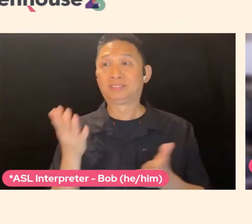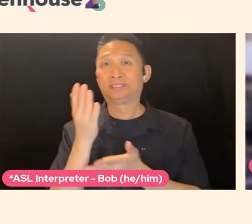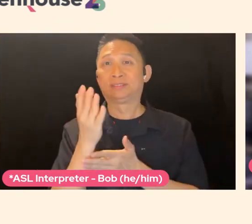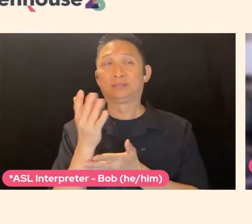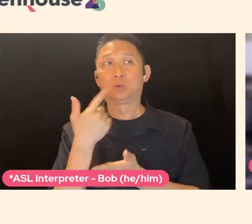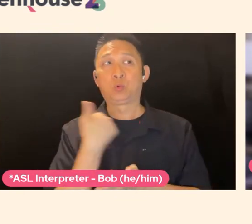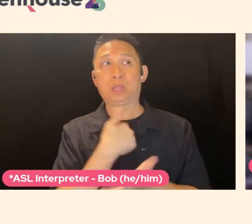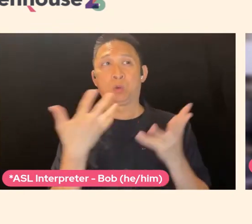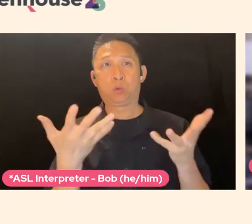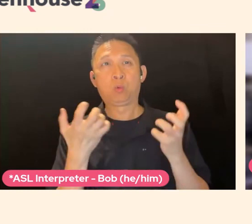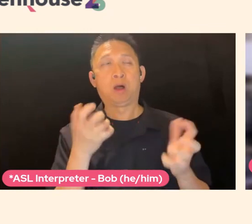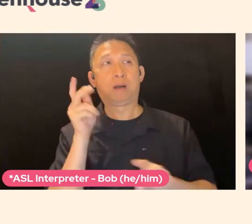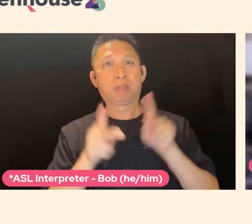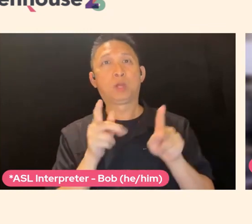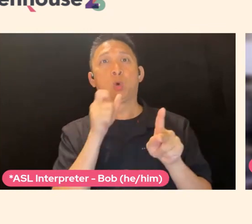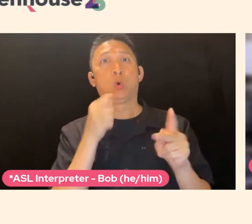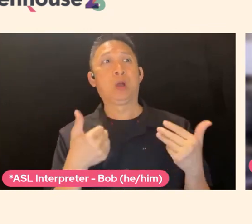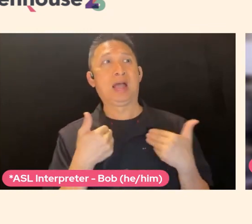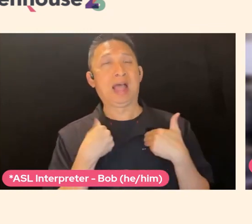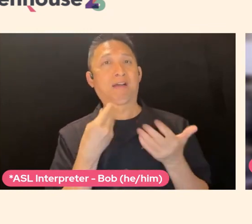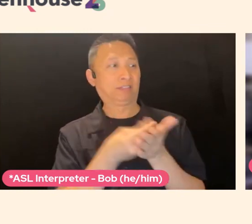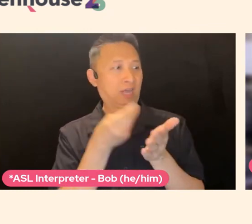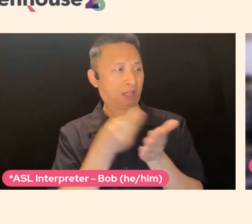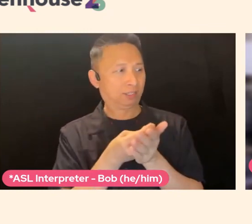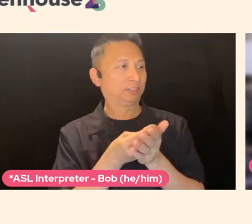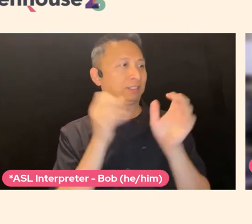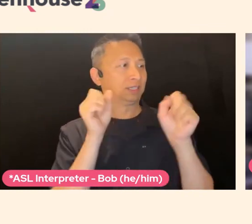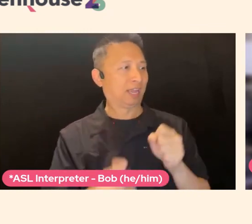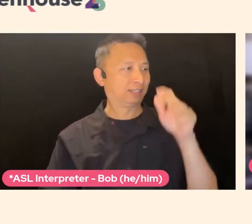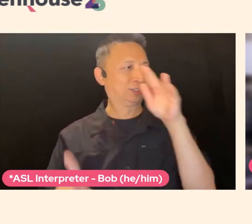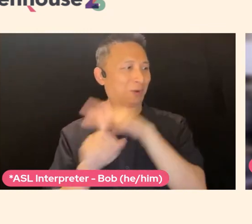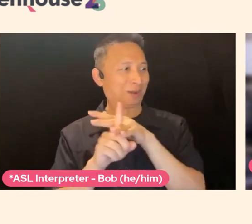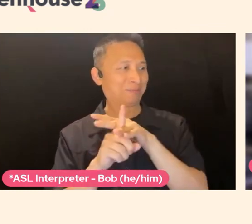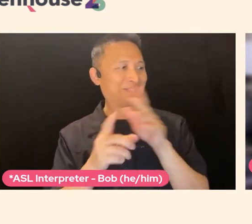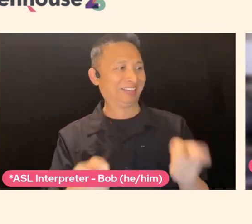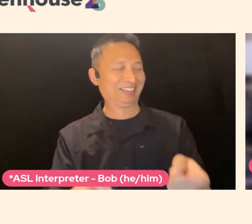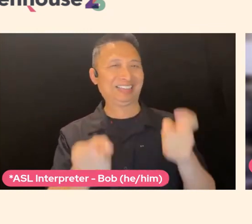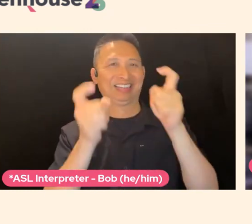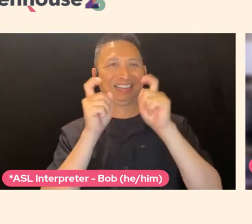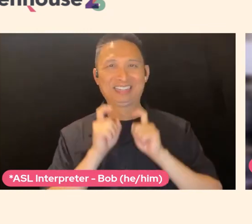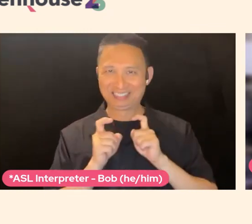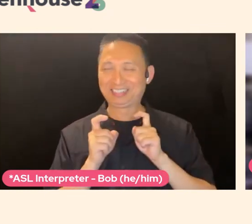this work. There are ways that we can show up and support the work directly.